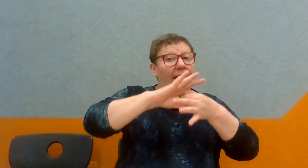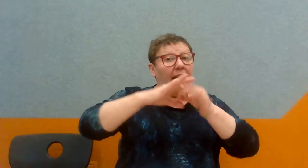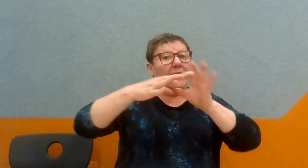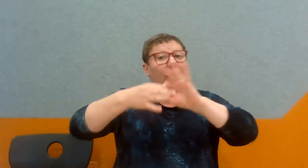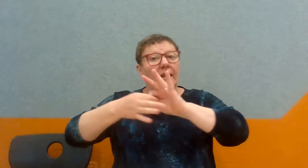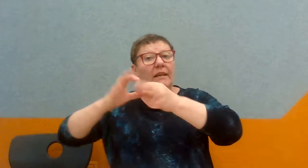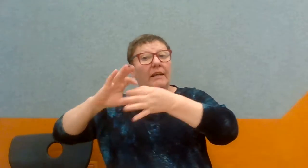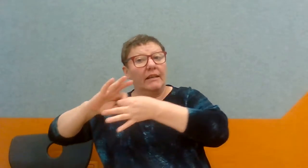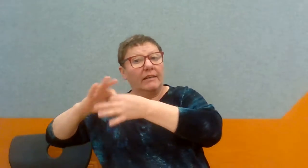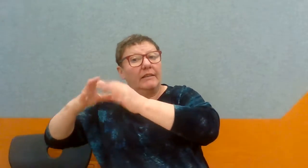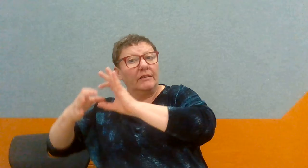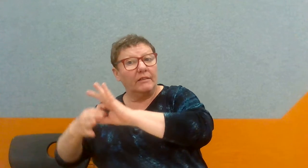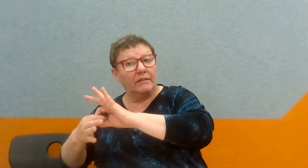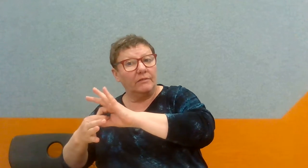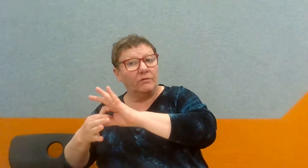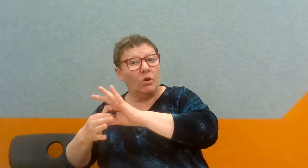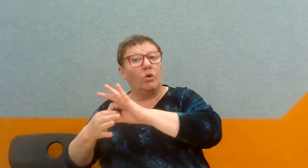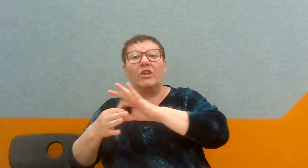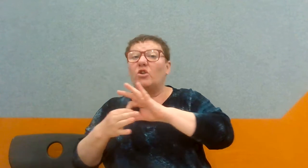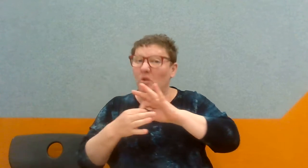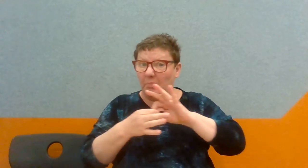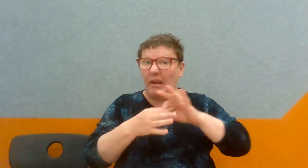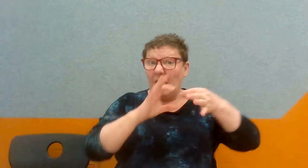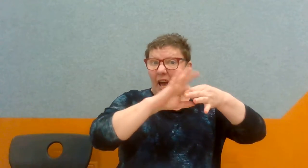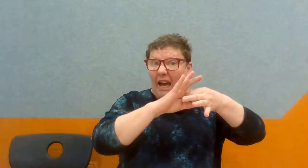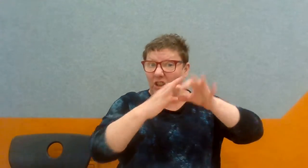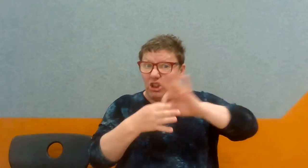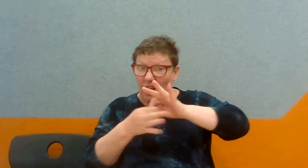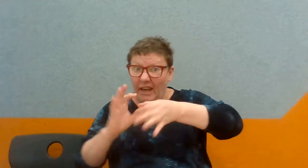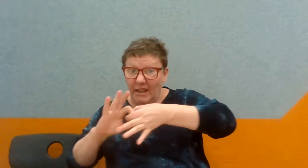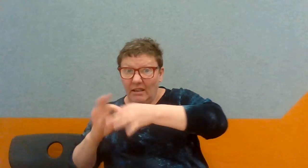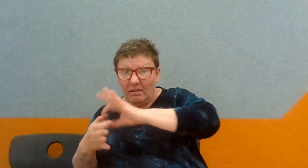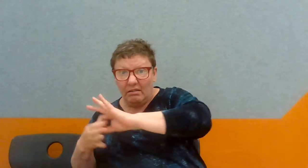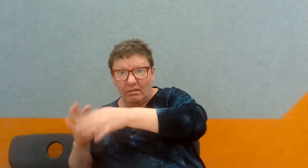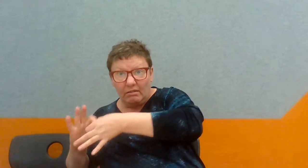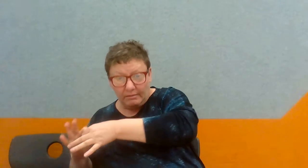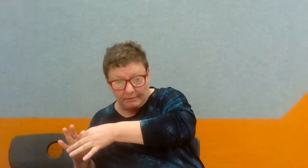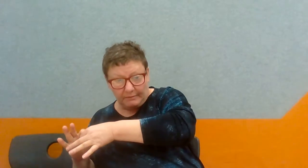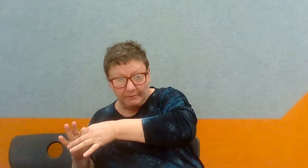Link. Or it could be a chain.